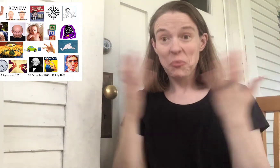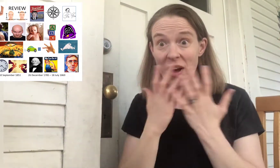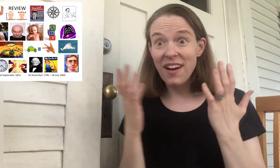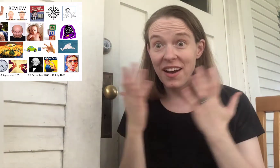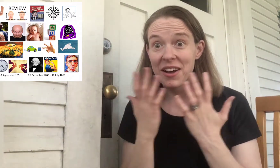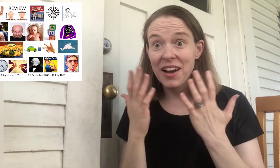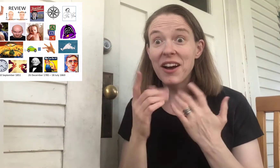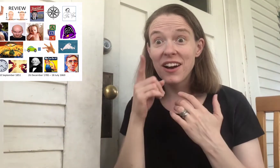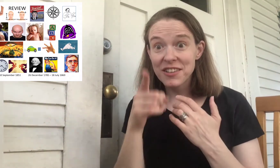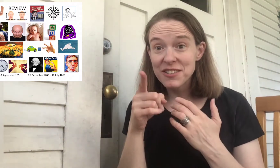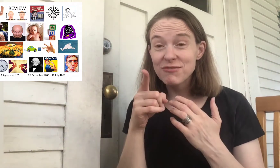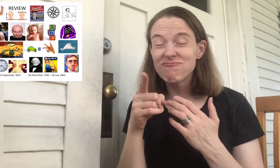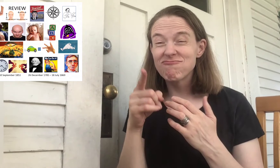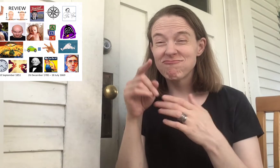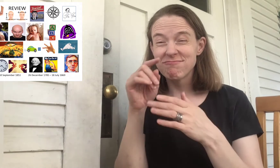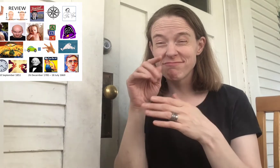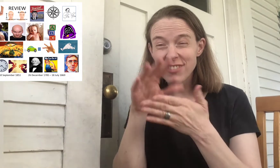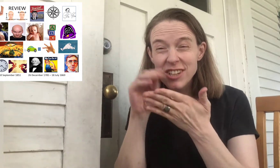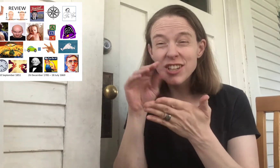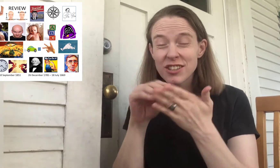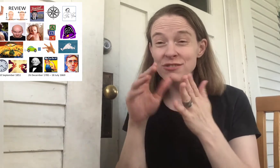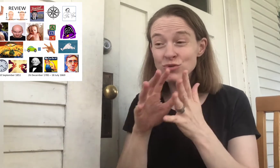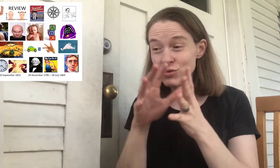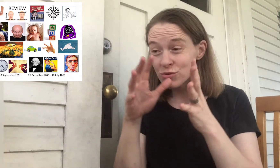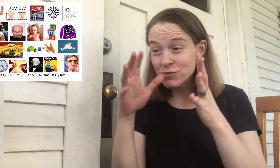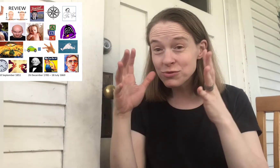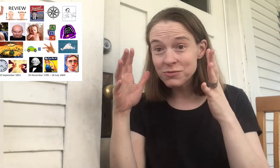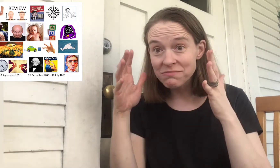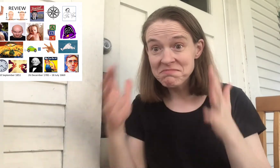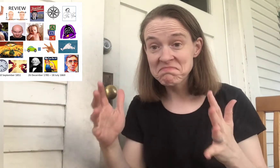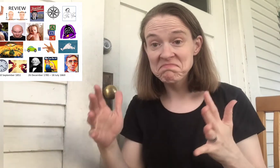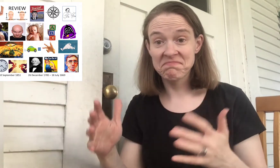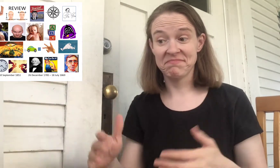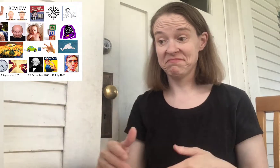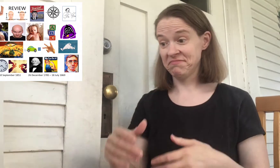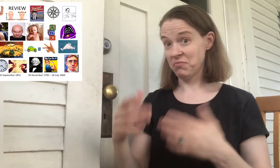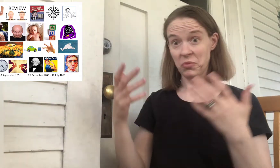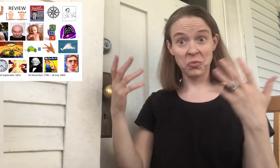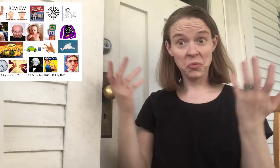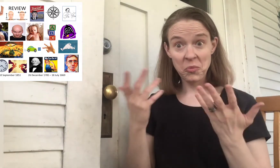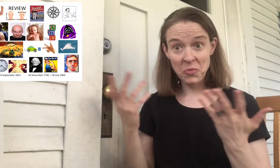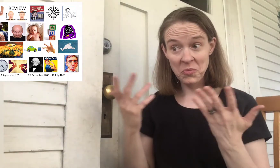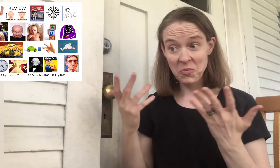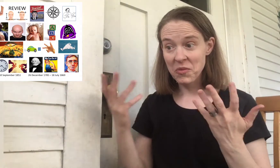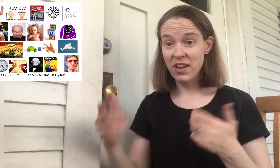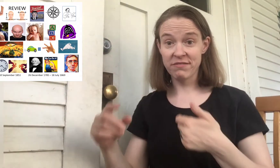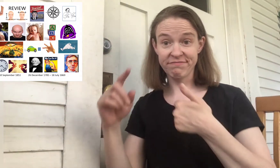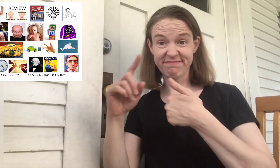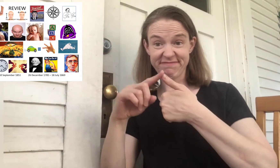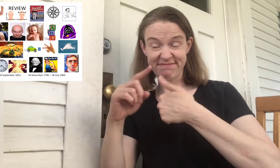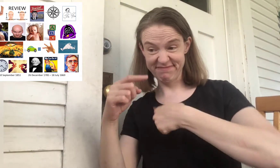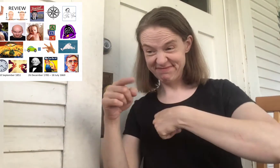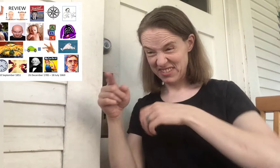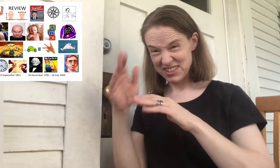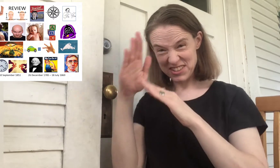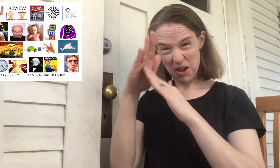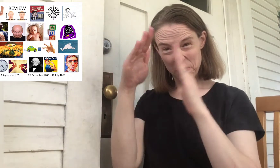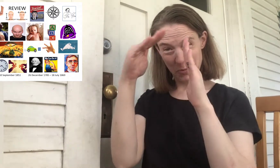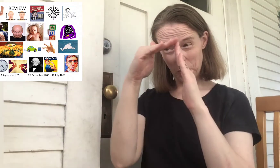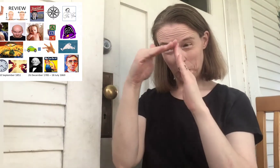learned. Wow, you have learned so much. So what is it? You can see